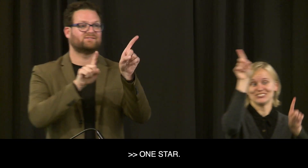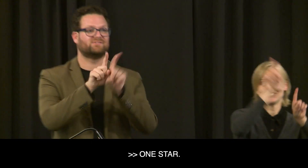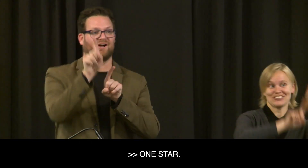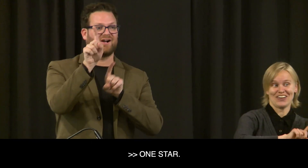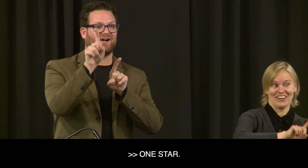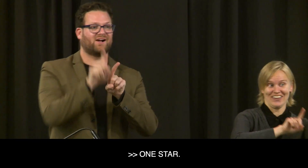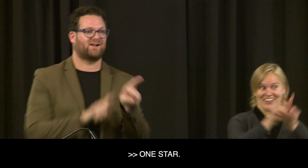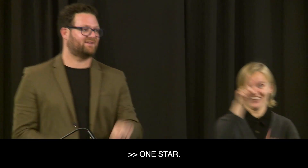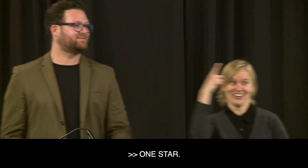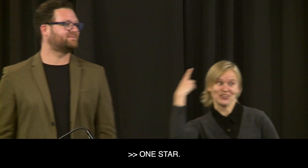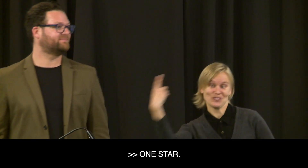1 star.